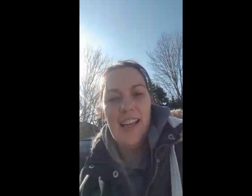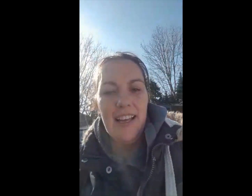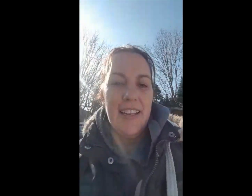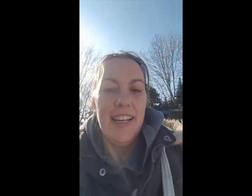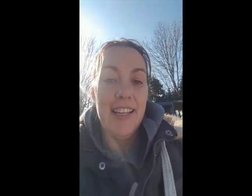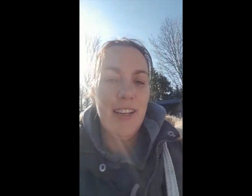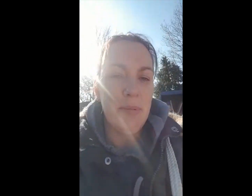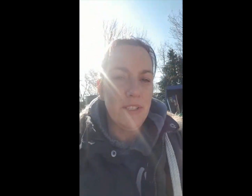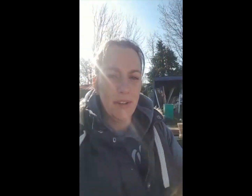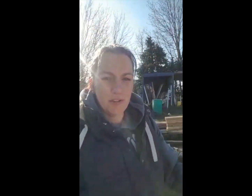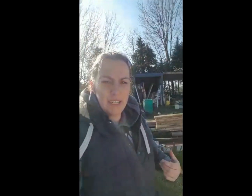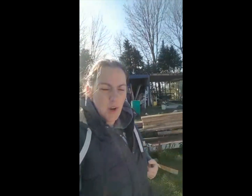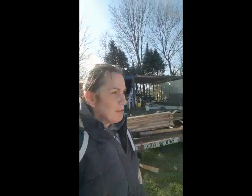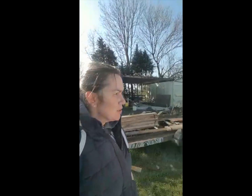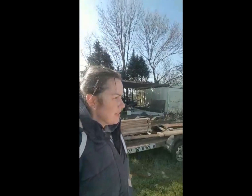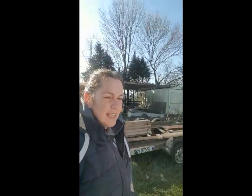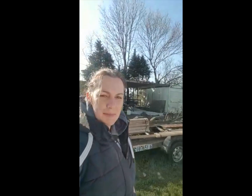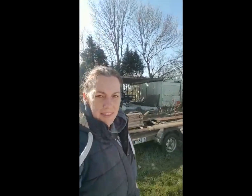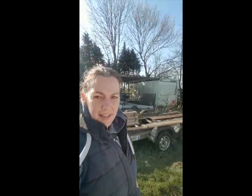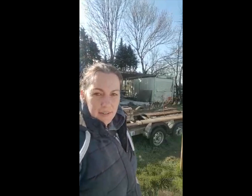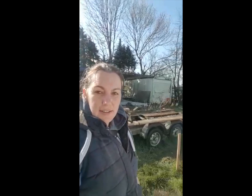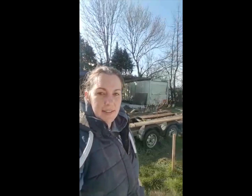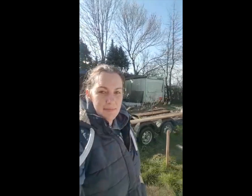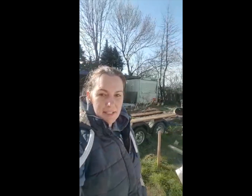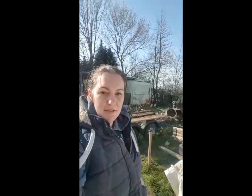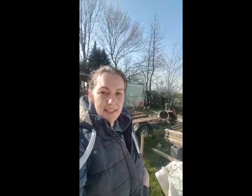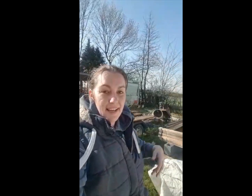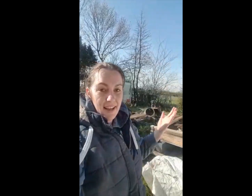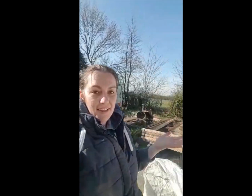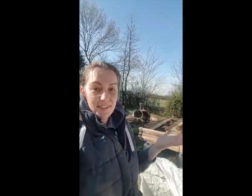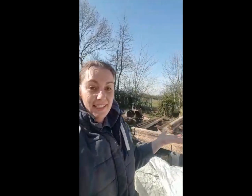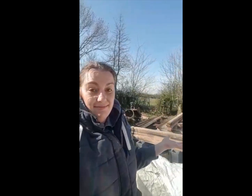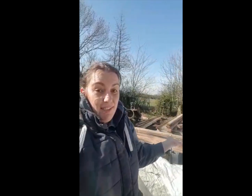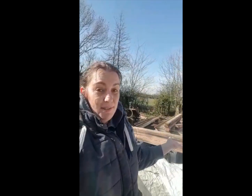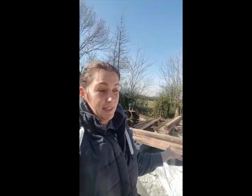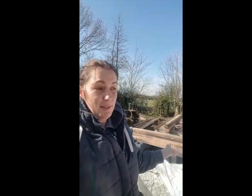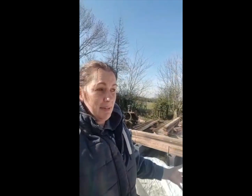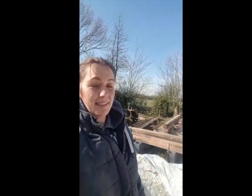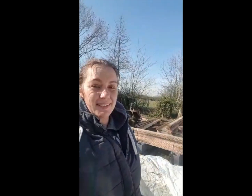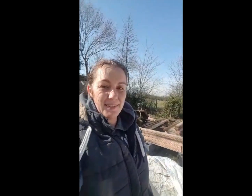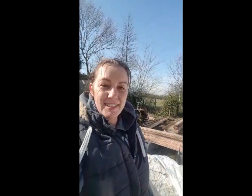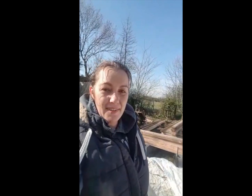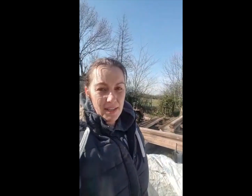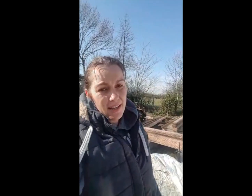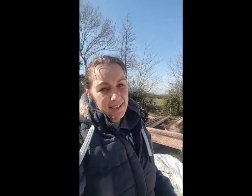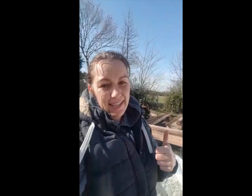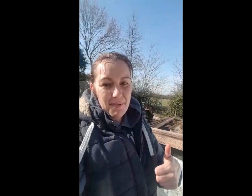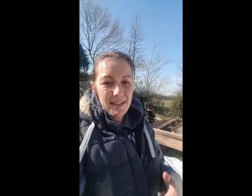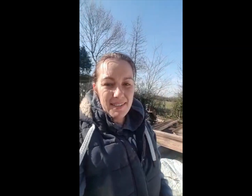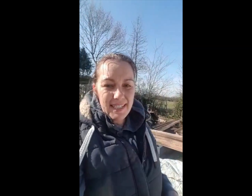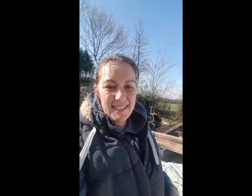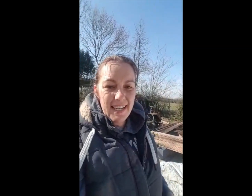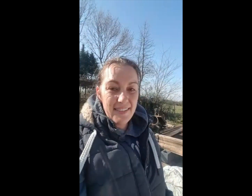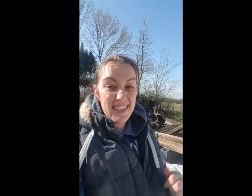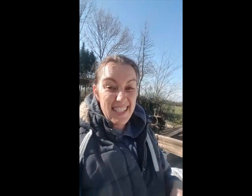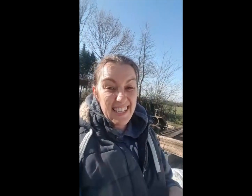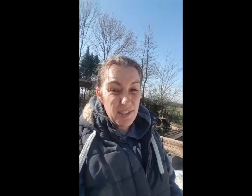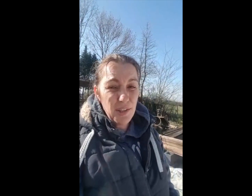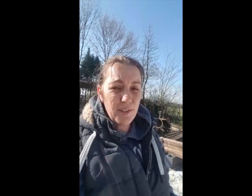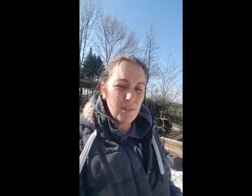And I have been doing trigonometry and Pythagoras and measuring and just like loads and loads of math. So yeah, keep well, stay safe, stay indoors or